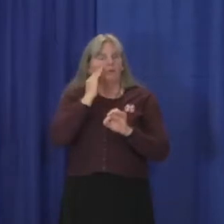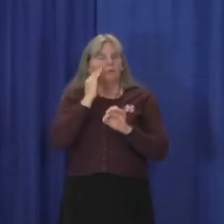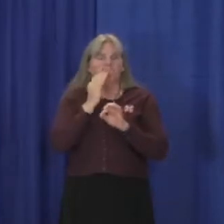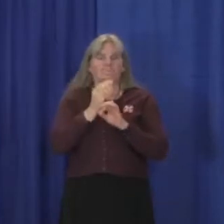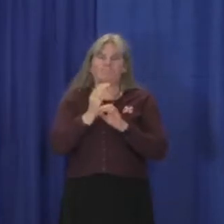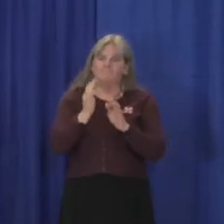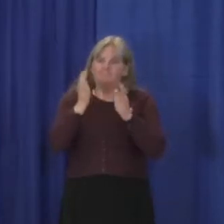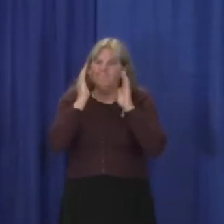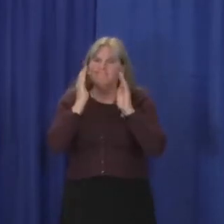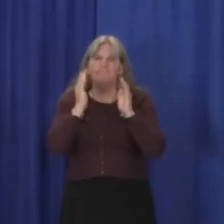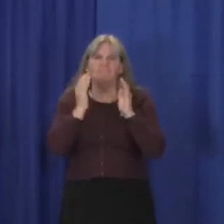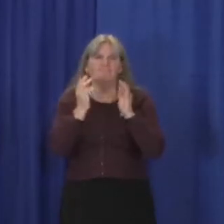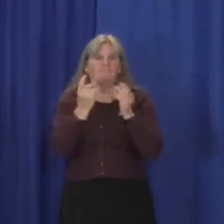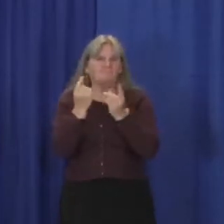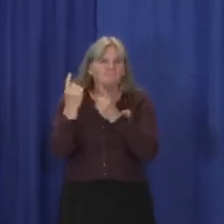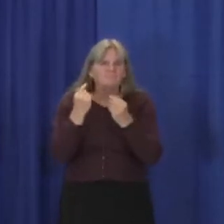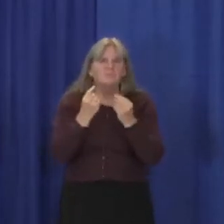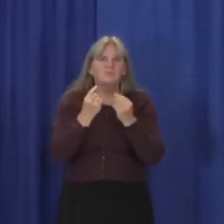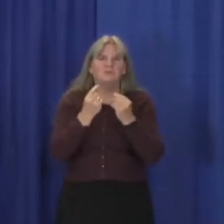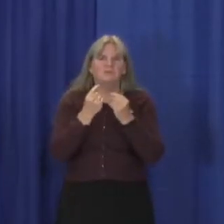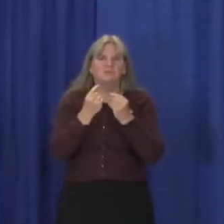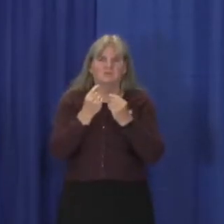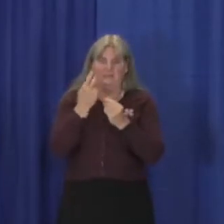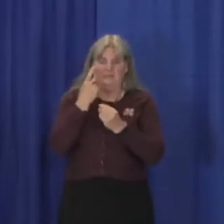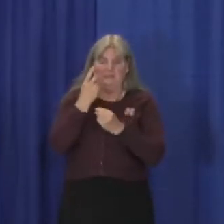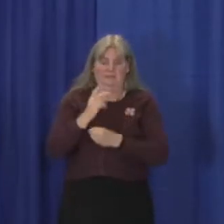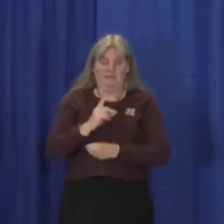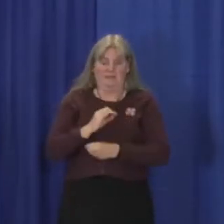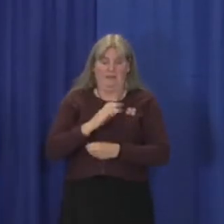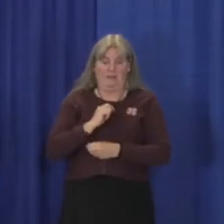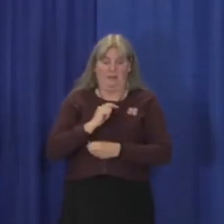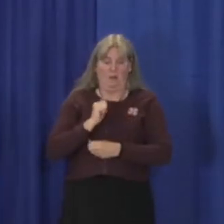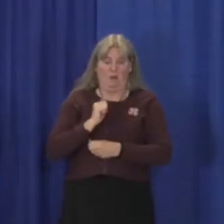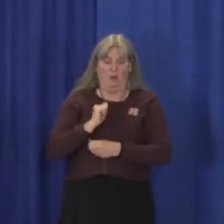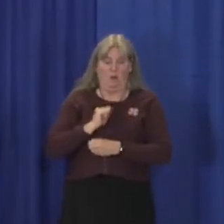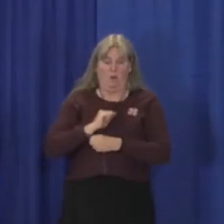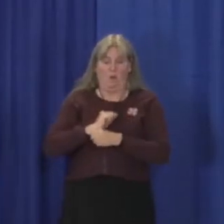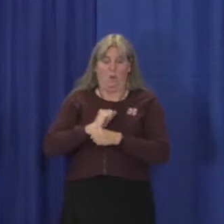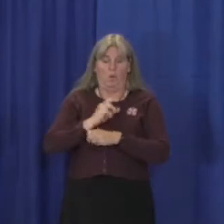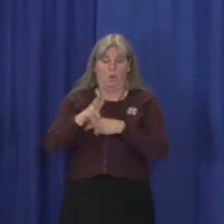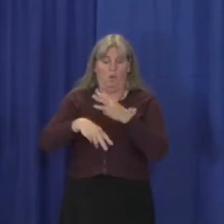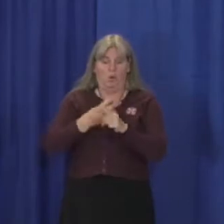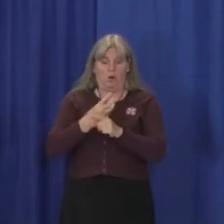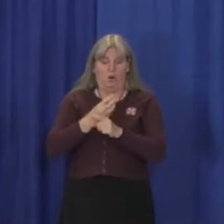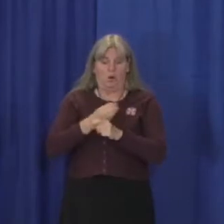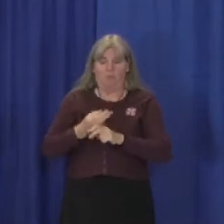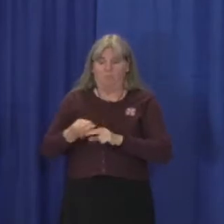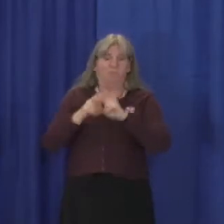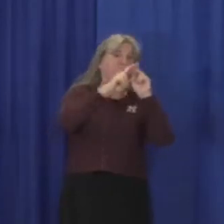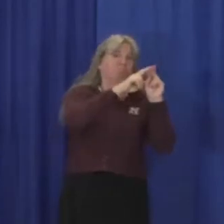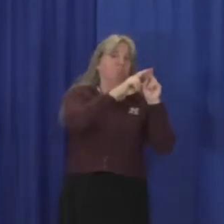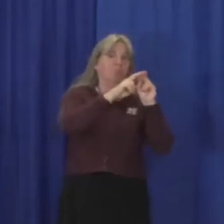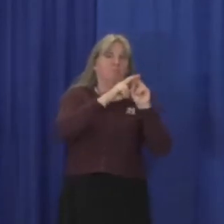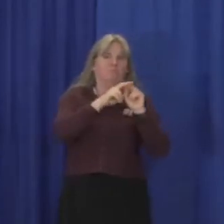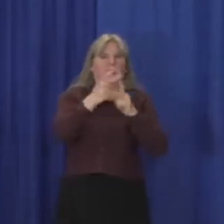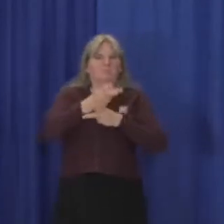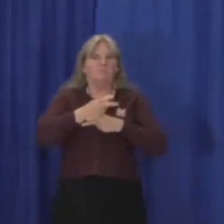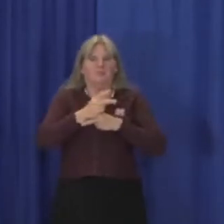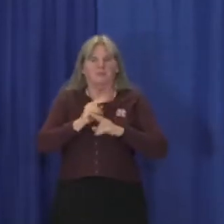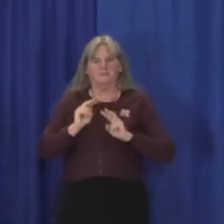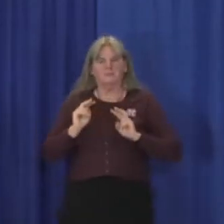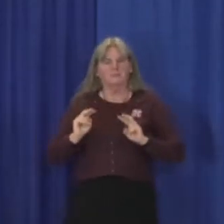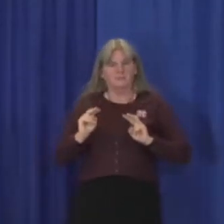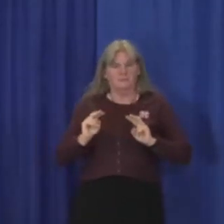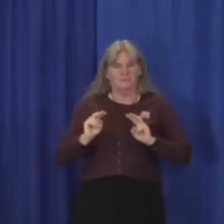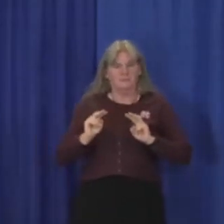vigilant as we see surges of Delta around the world. It is still so very important to